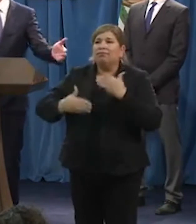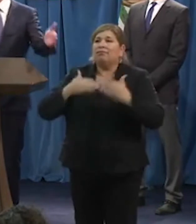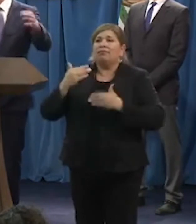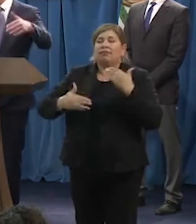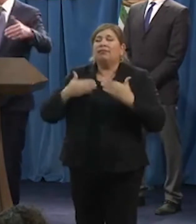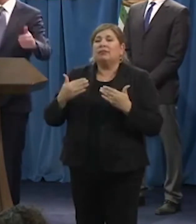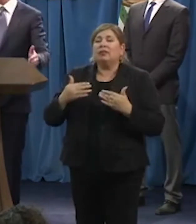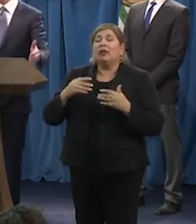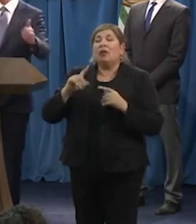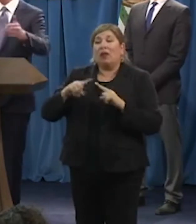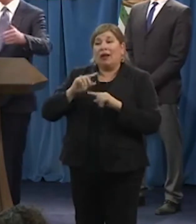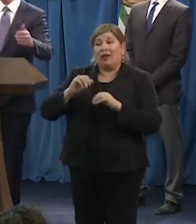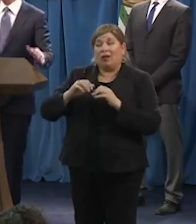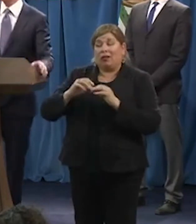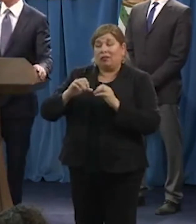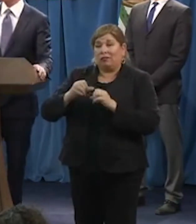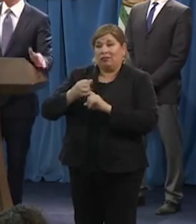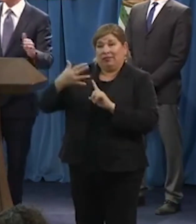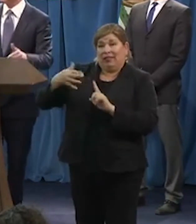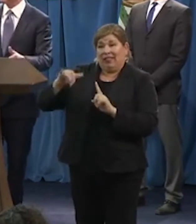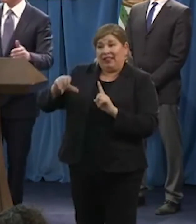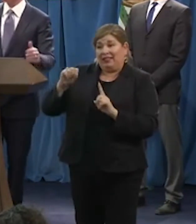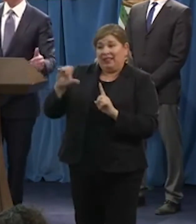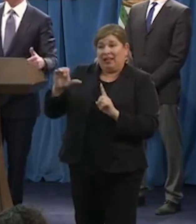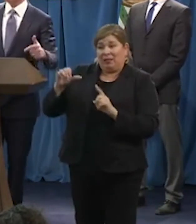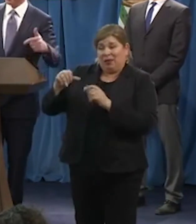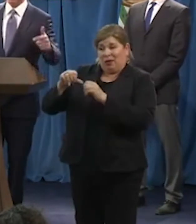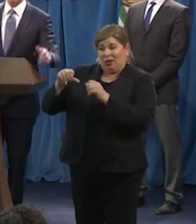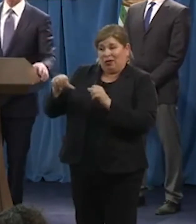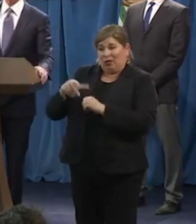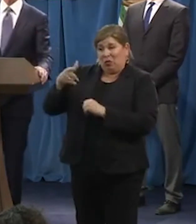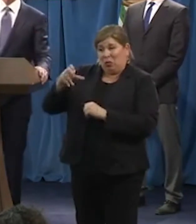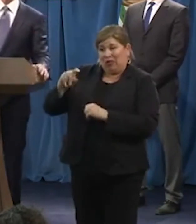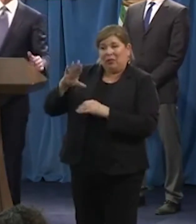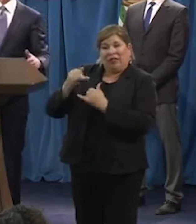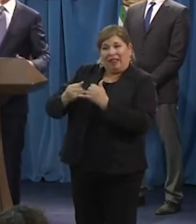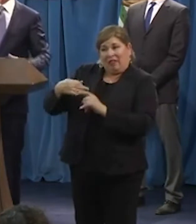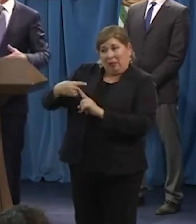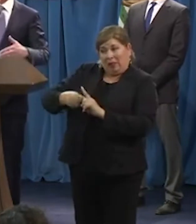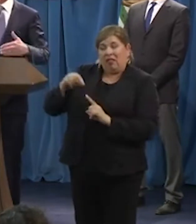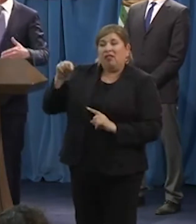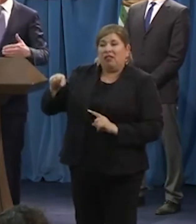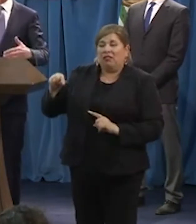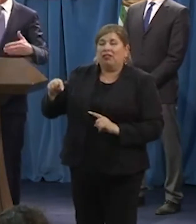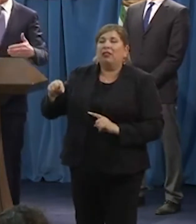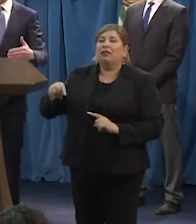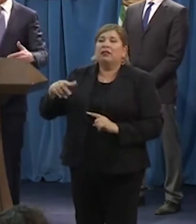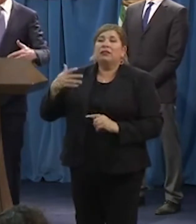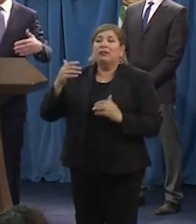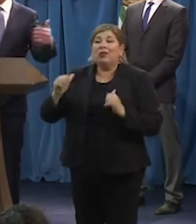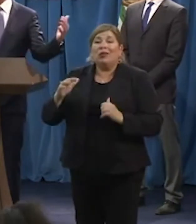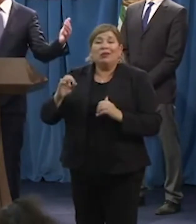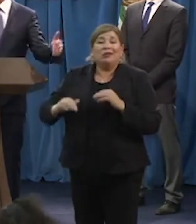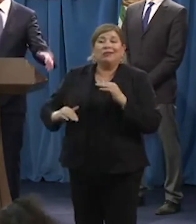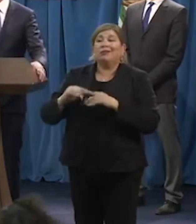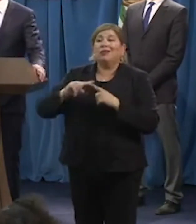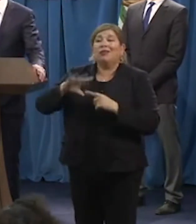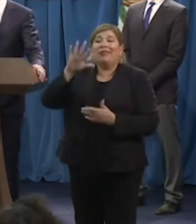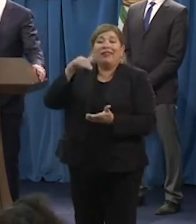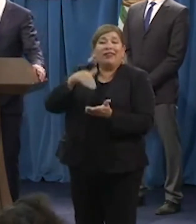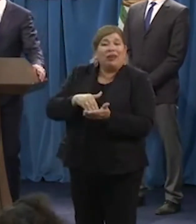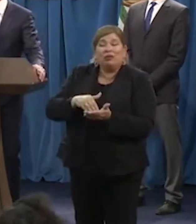When we open that West Hill site, the Sacramento site, the end of the month, or by the end of the month, of getting as much as 5,000